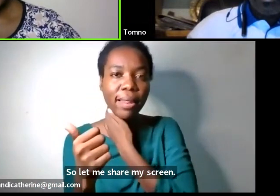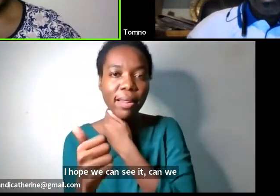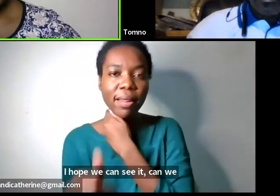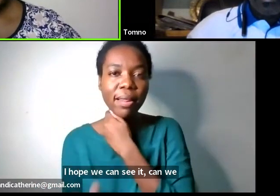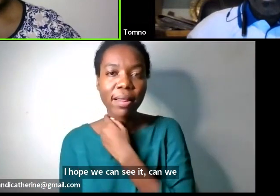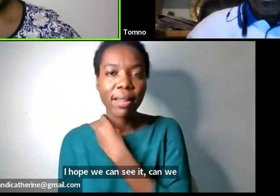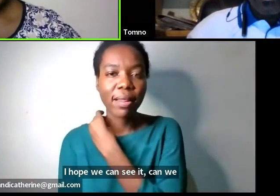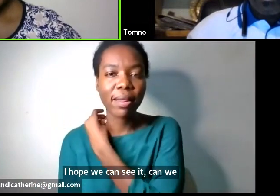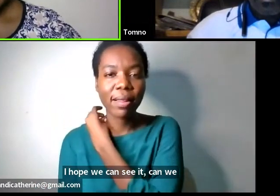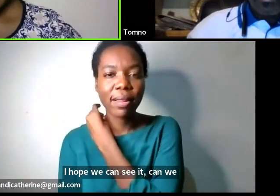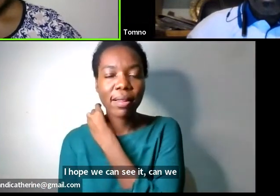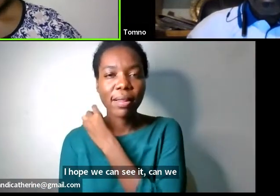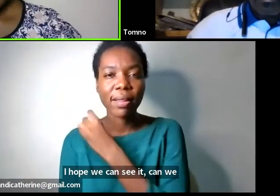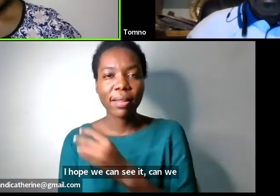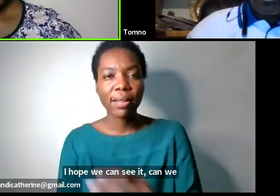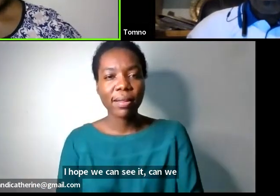Not yet.